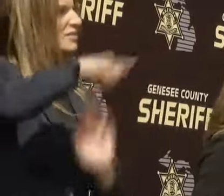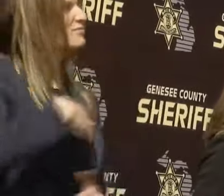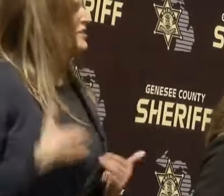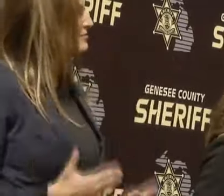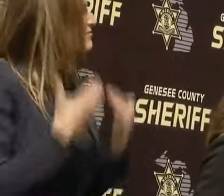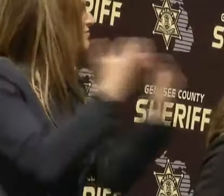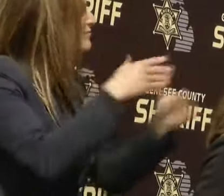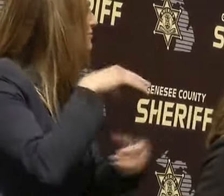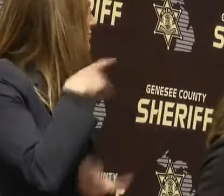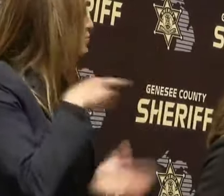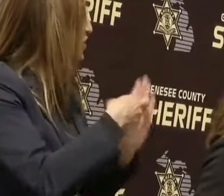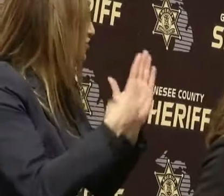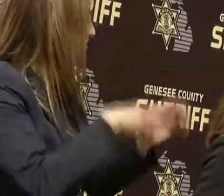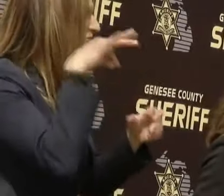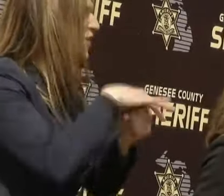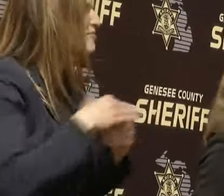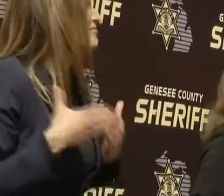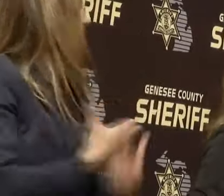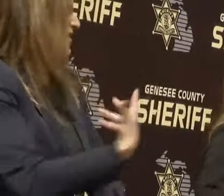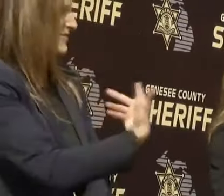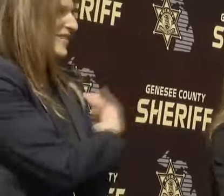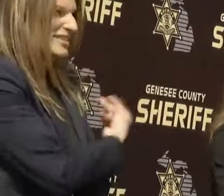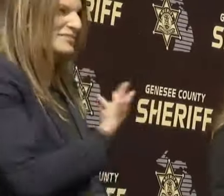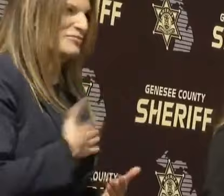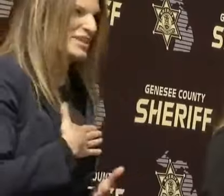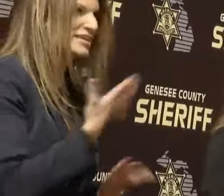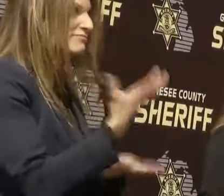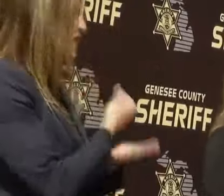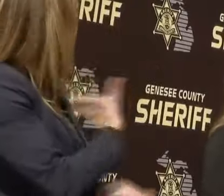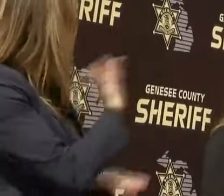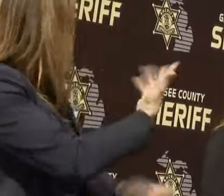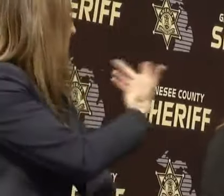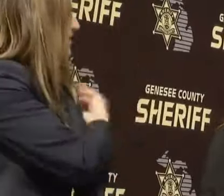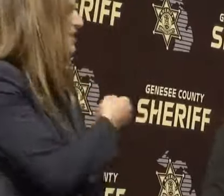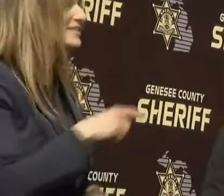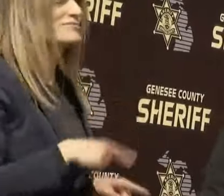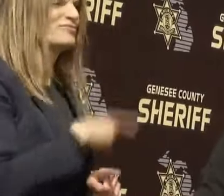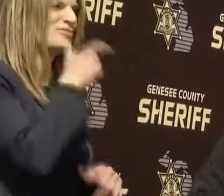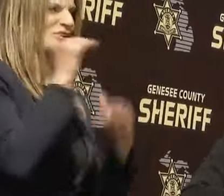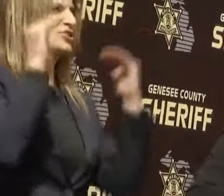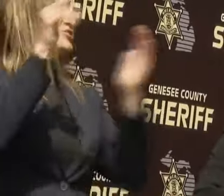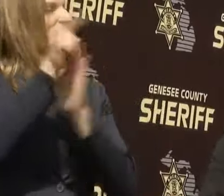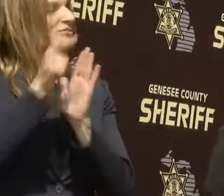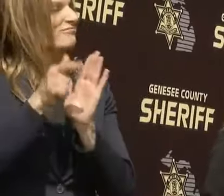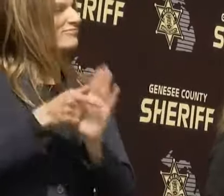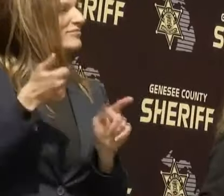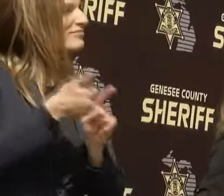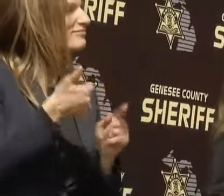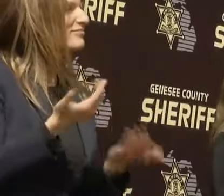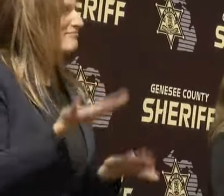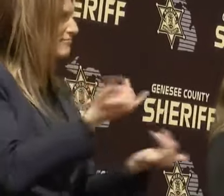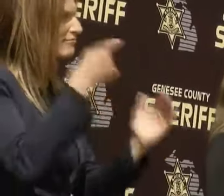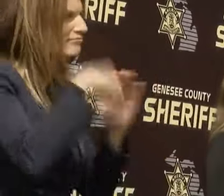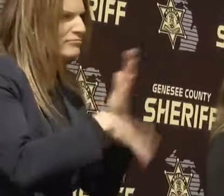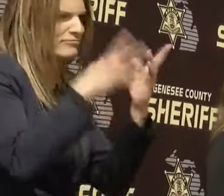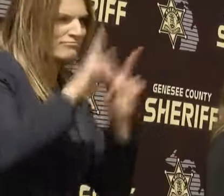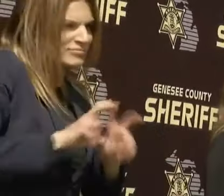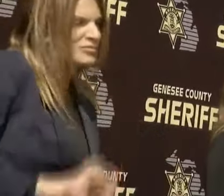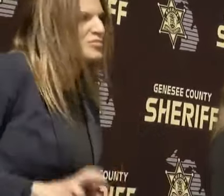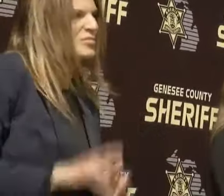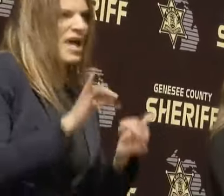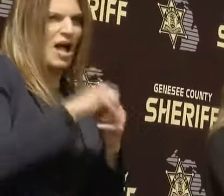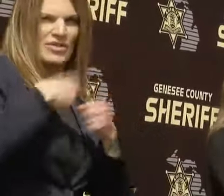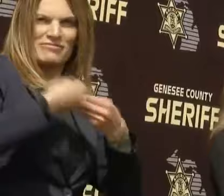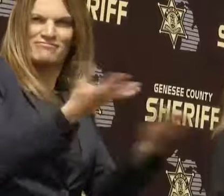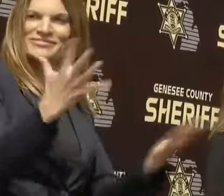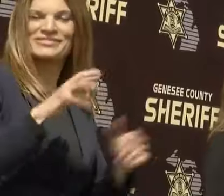vote, get vaccinated, that's here too. Our great Attorney General has worked extensively to provide all of these